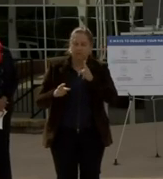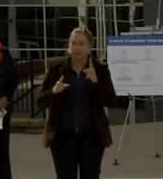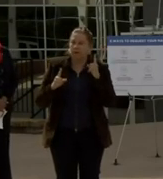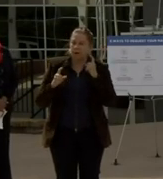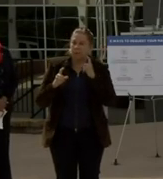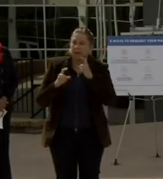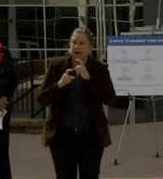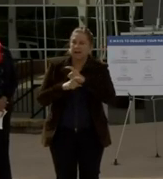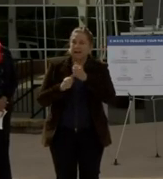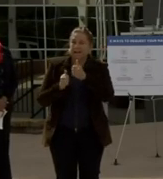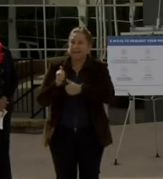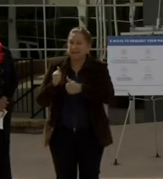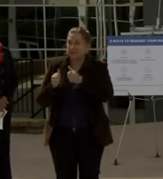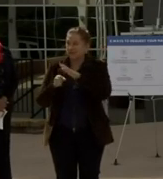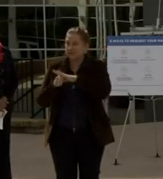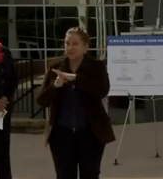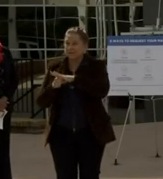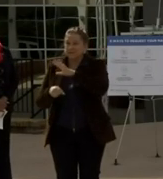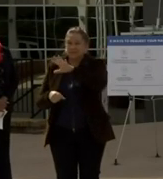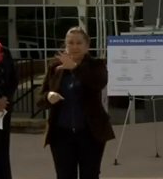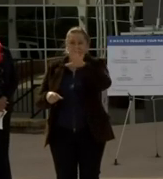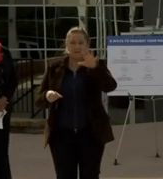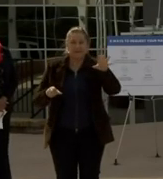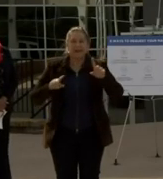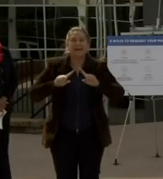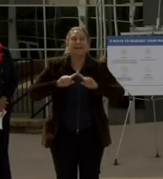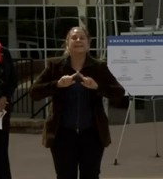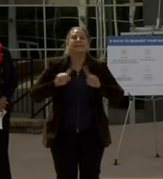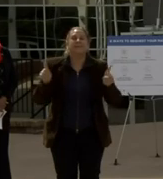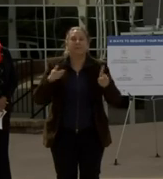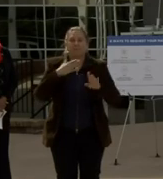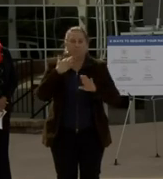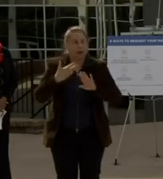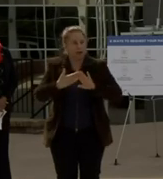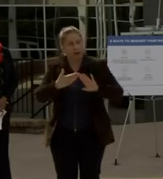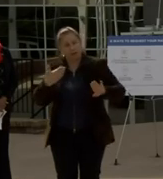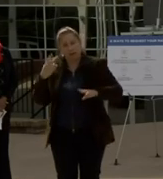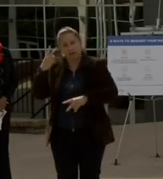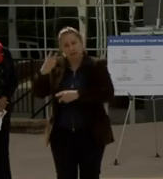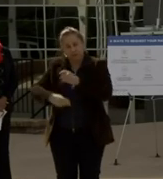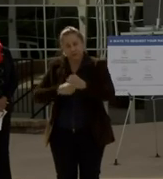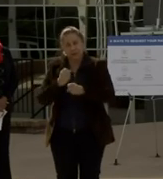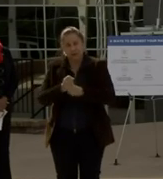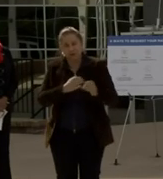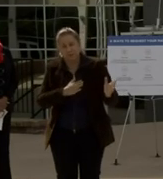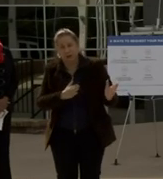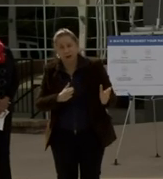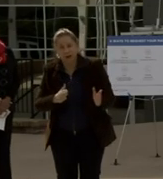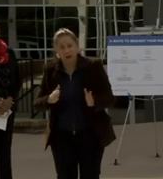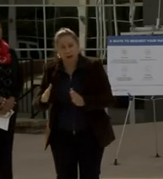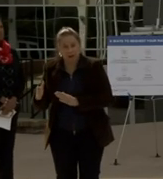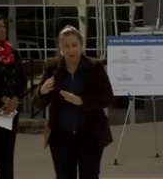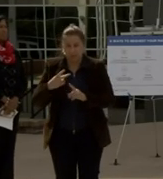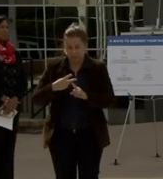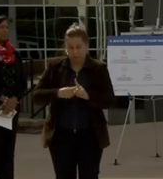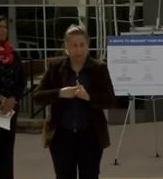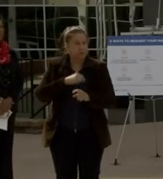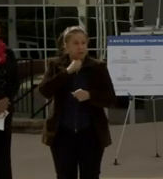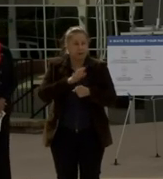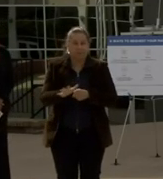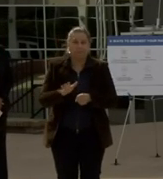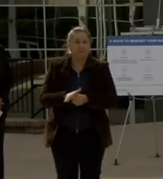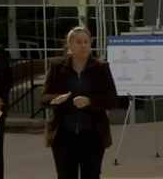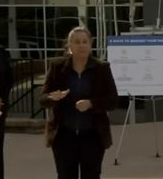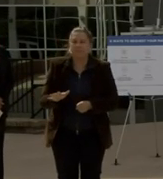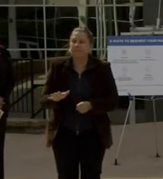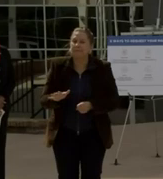that recommended that we take 2 years to actually plan the processes, and not 2 months. You could have one mistake, and